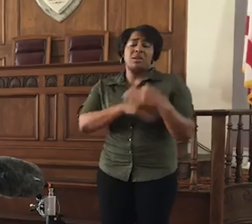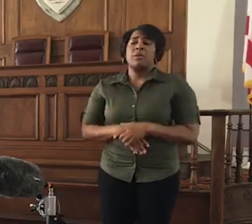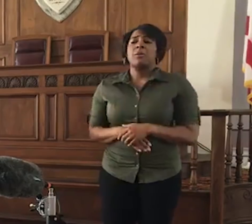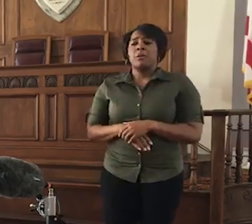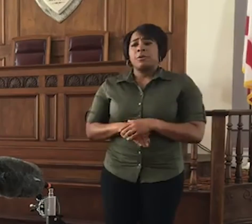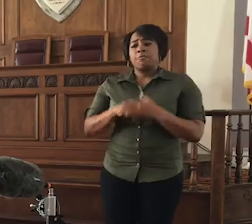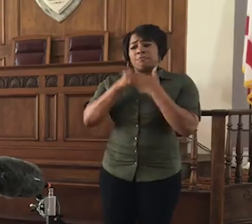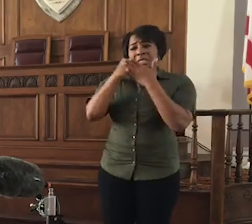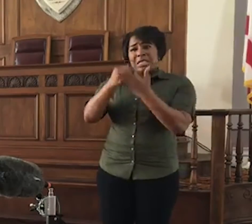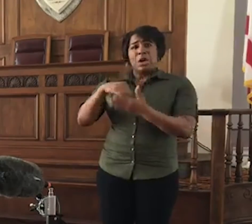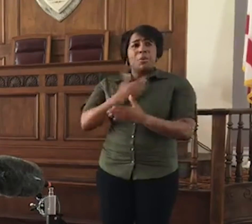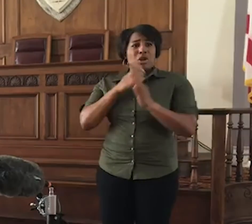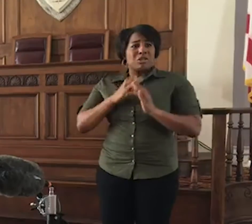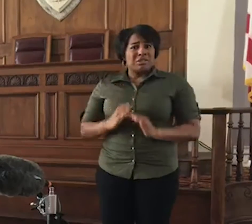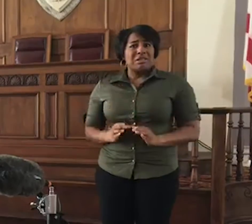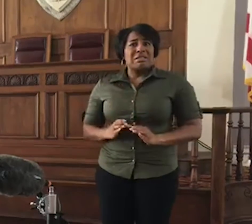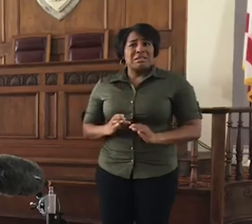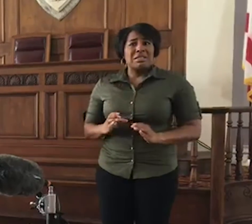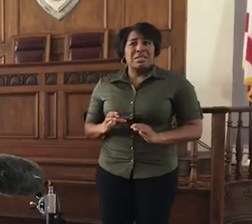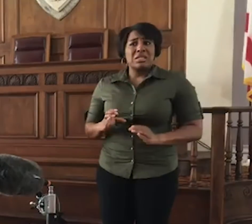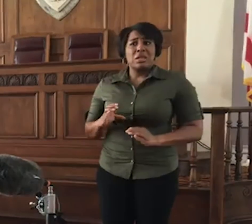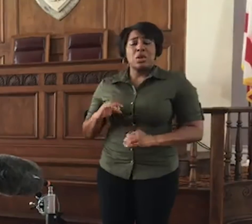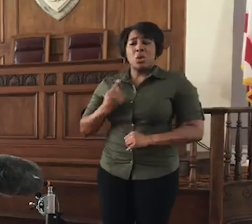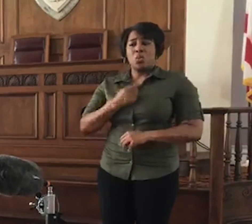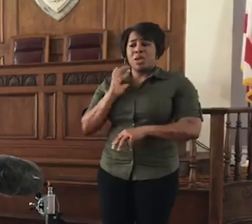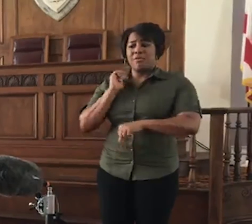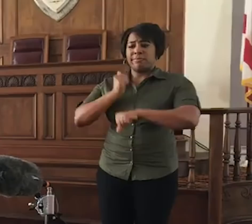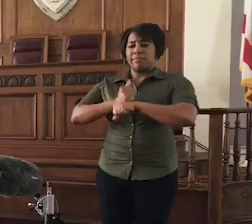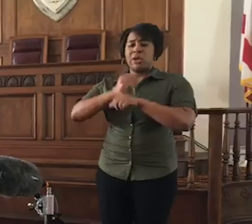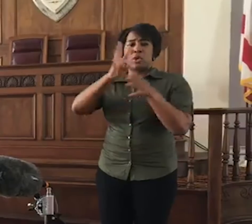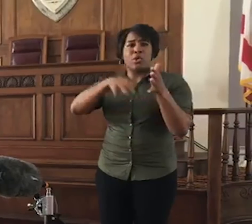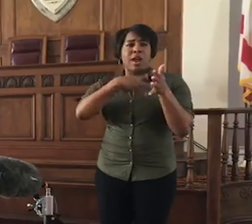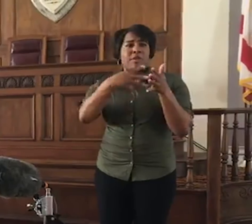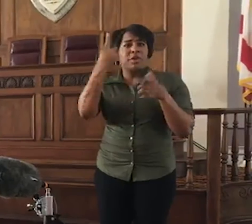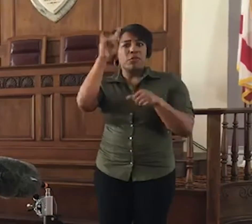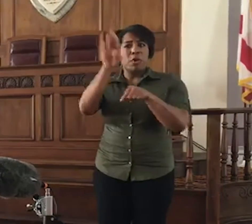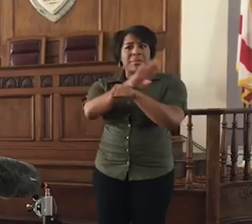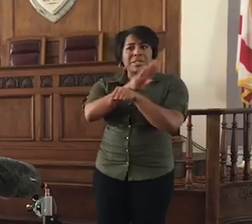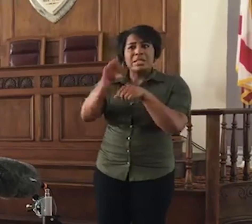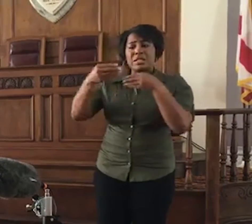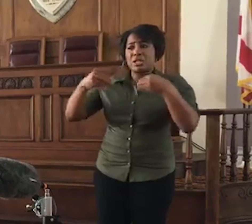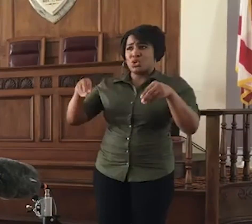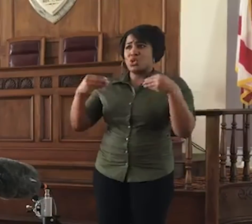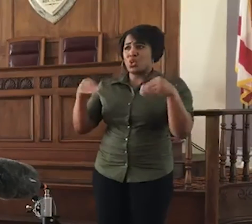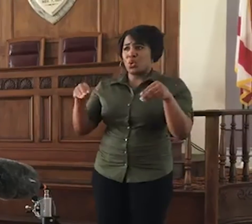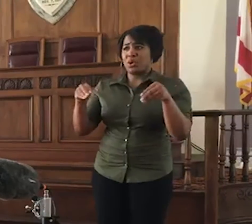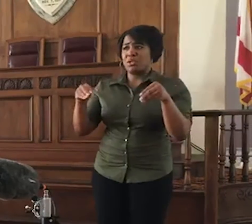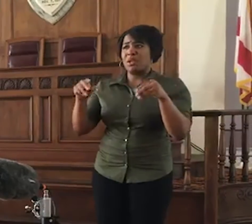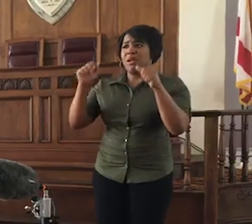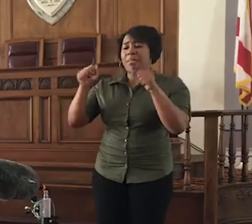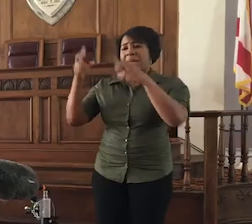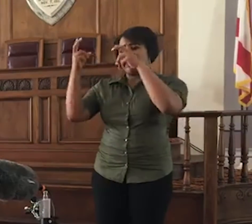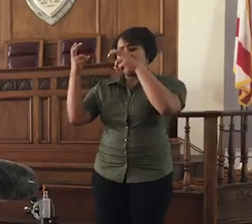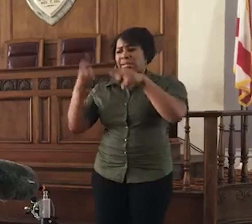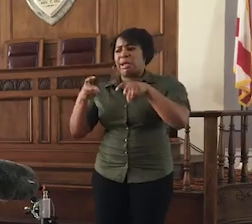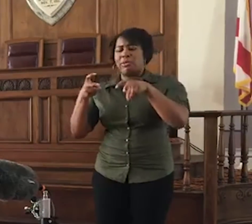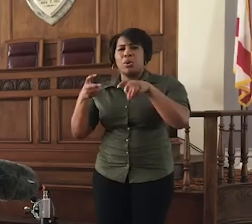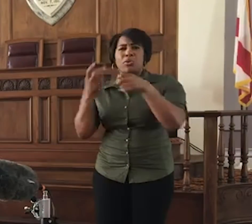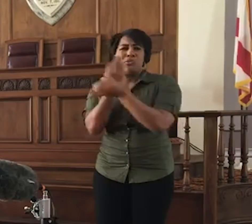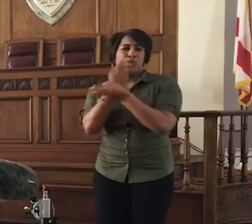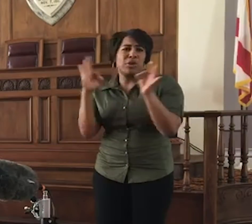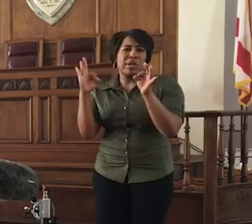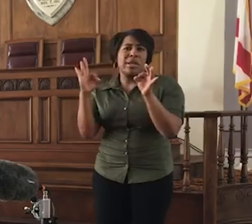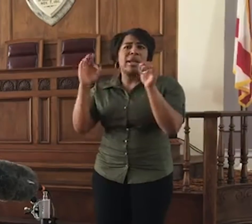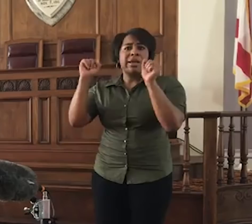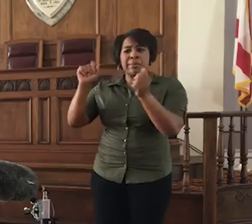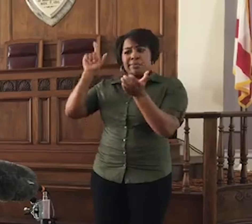fellow citizens, we have created graphics for our businesses and stores that they can download for free and can be printed